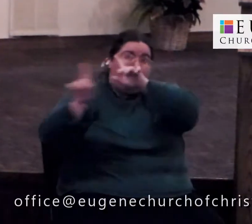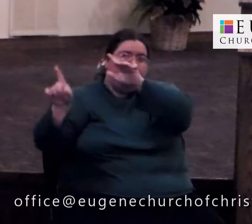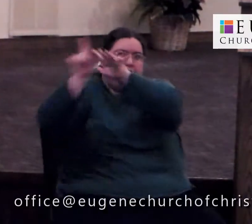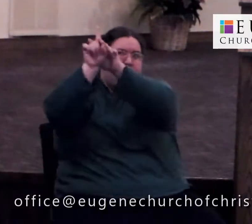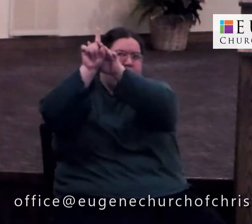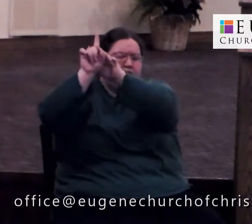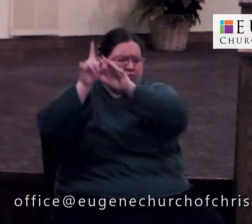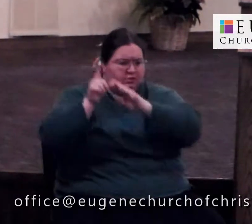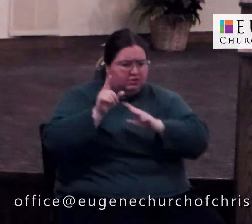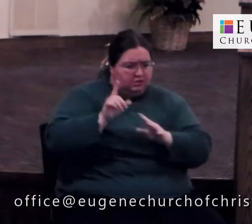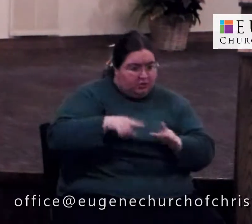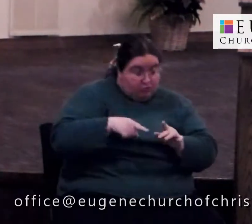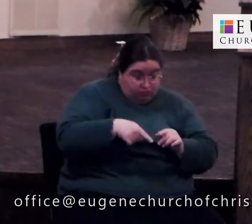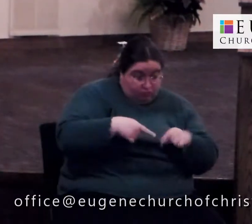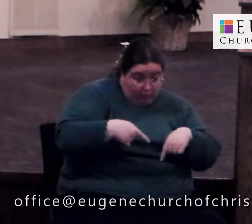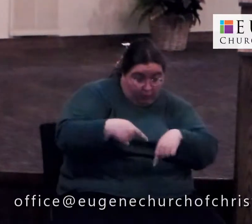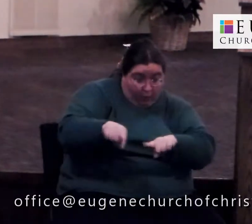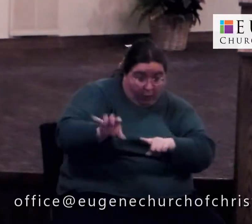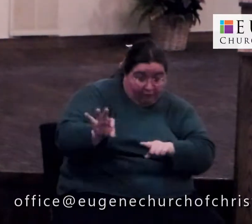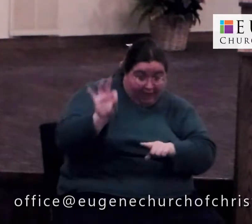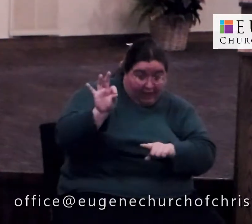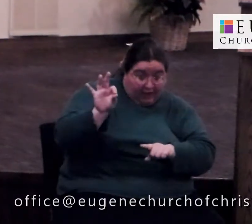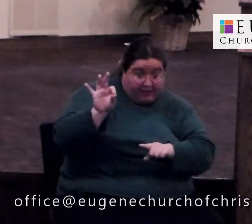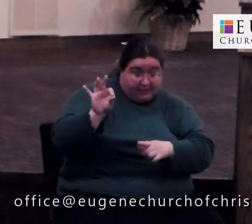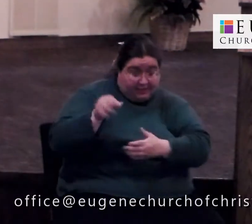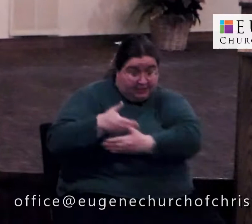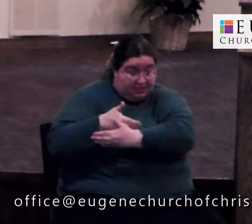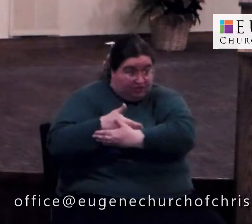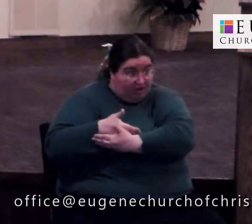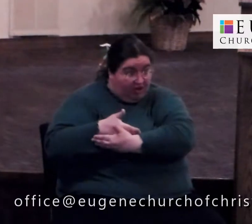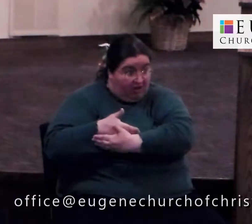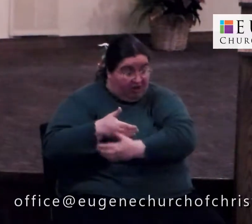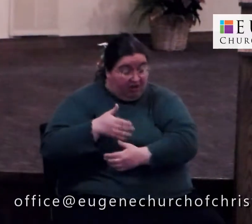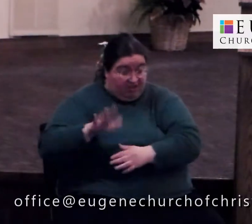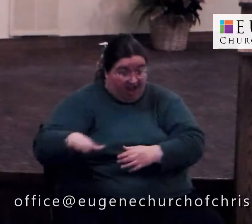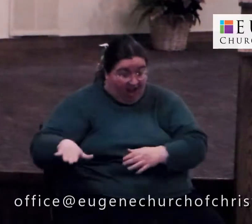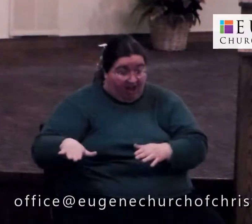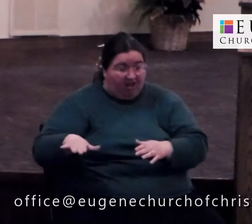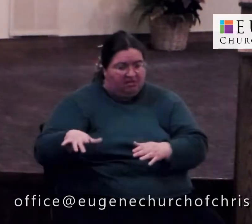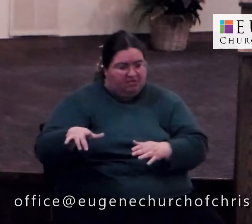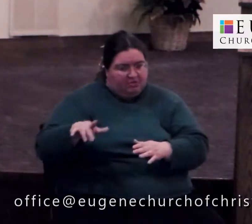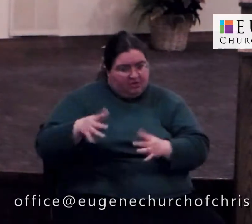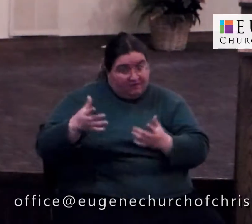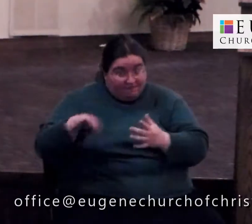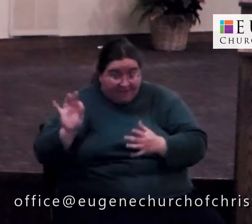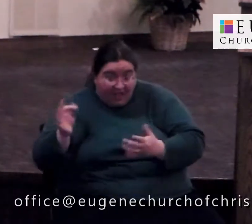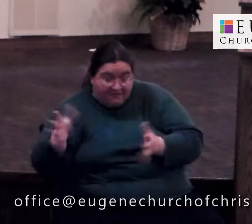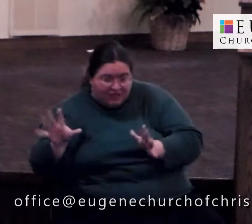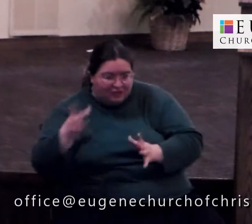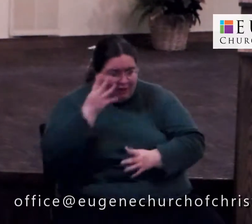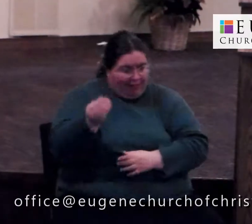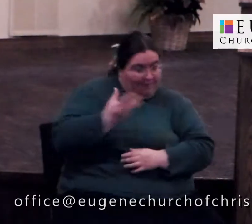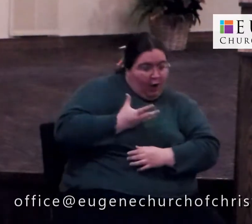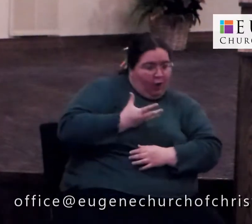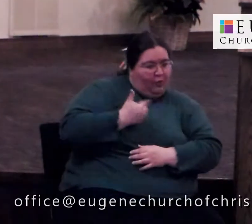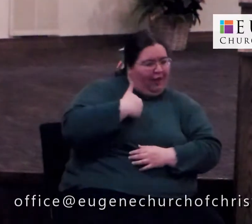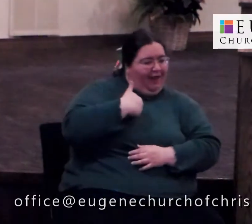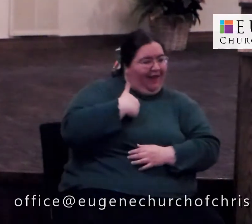too go and worship him." Such a different day and time where he's trying to discover all these things. And when the star appeared, I was thinking